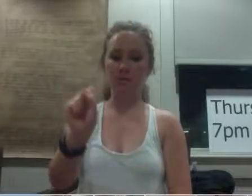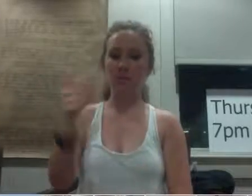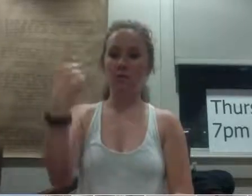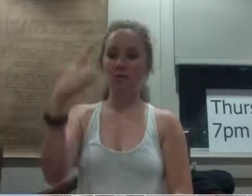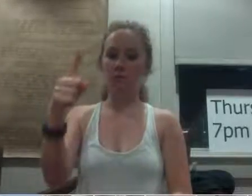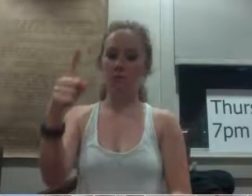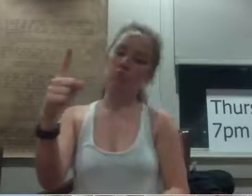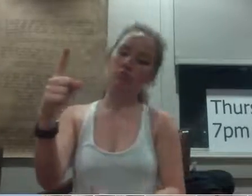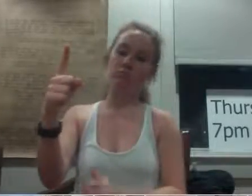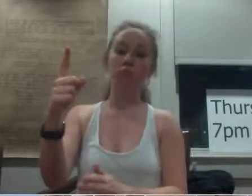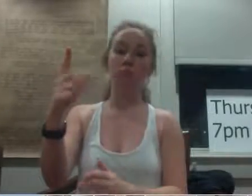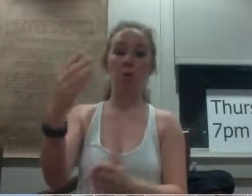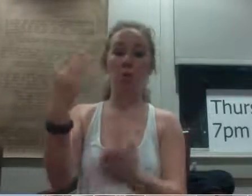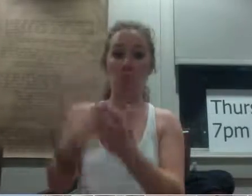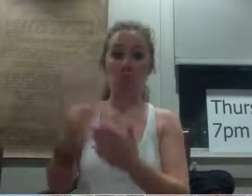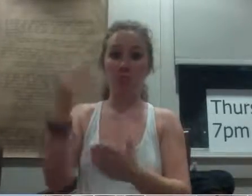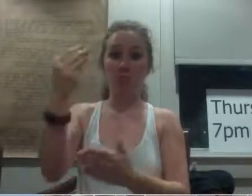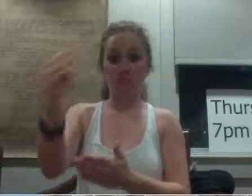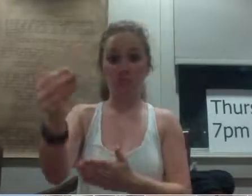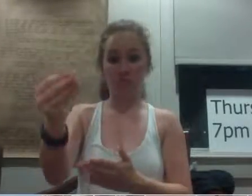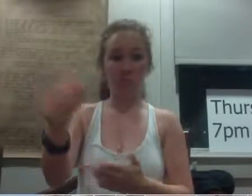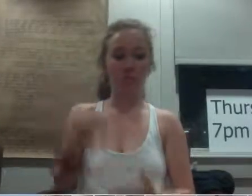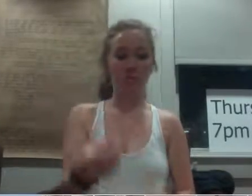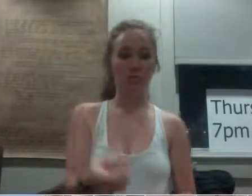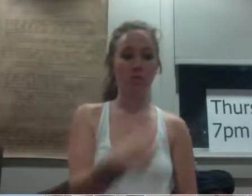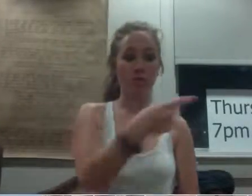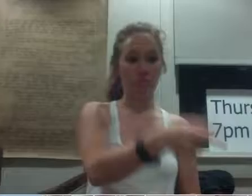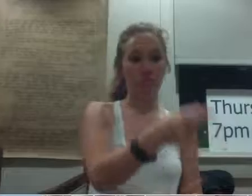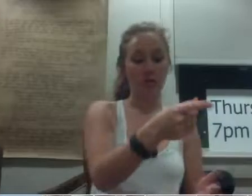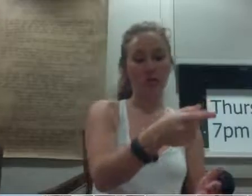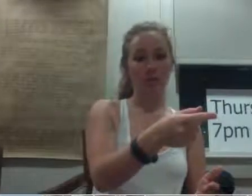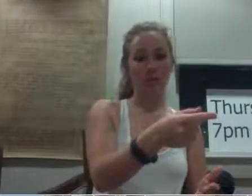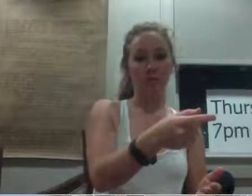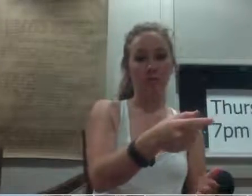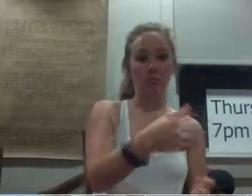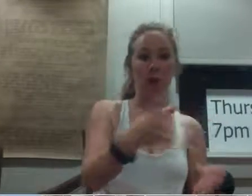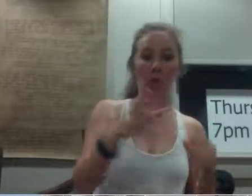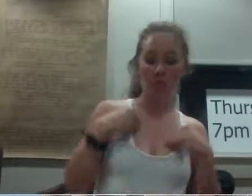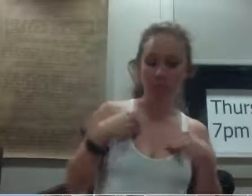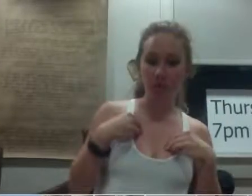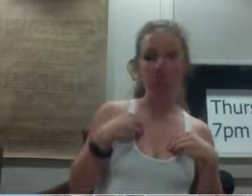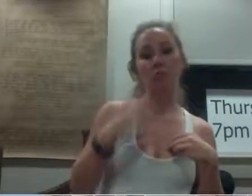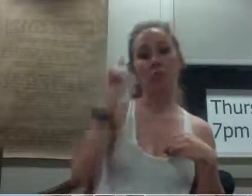They offer bills for money, and the Senate